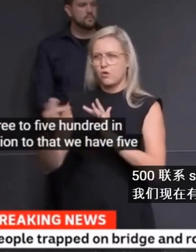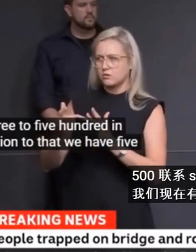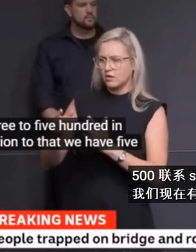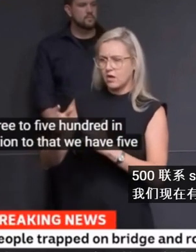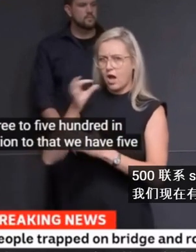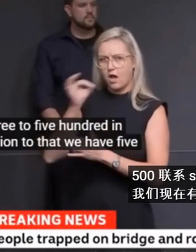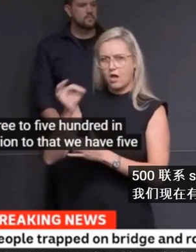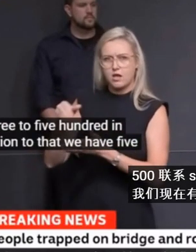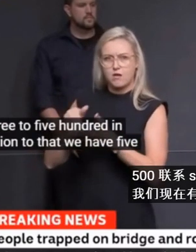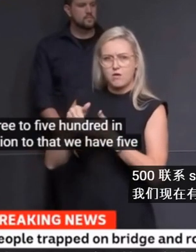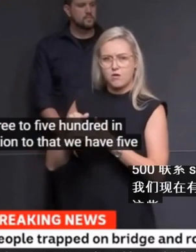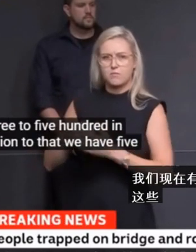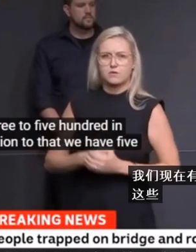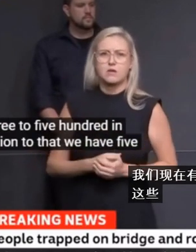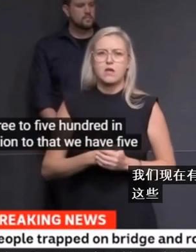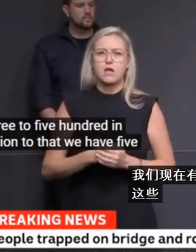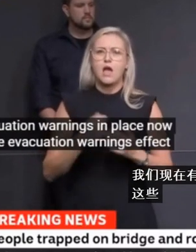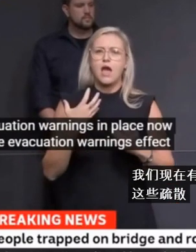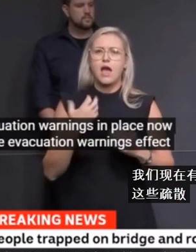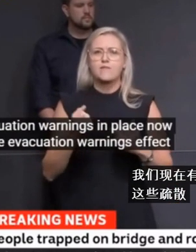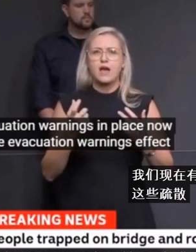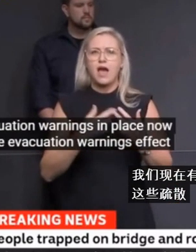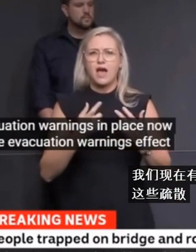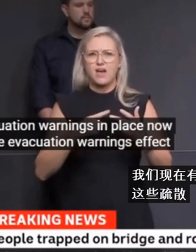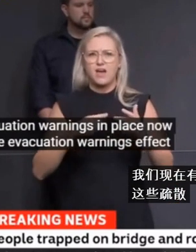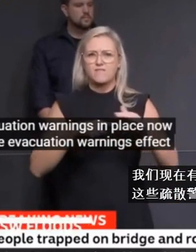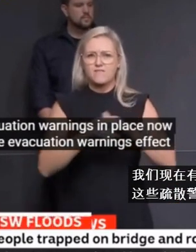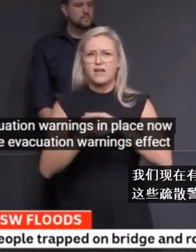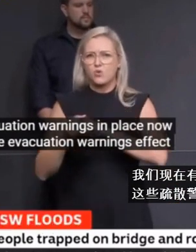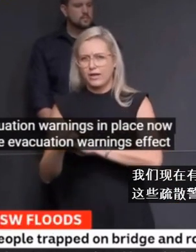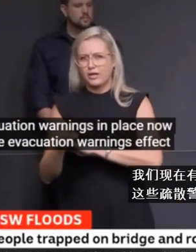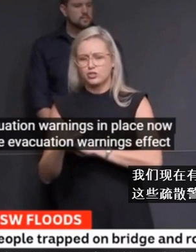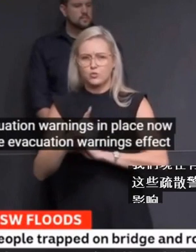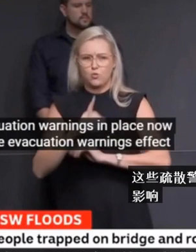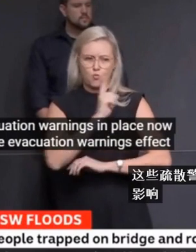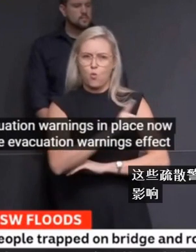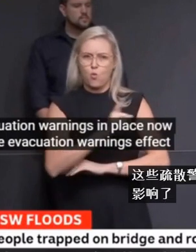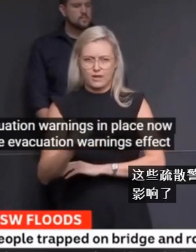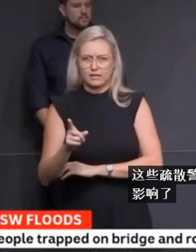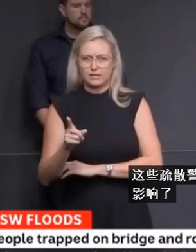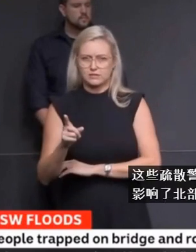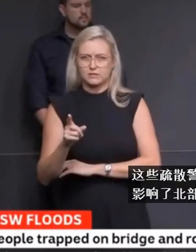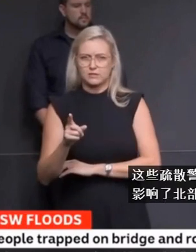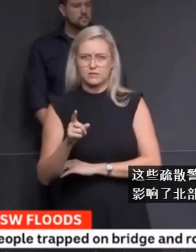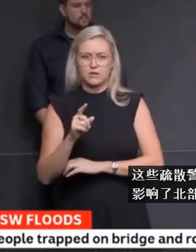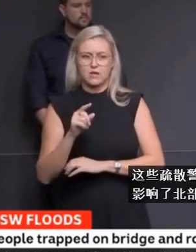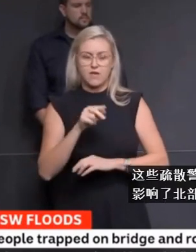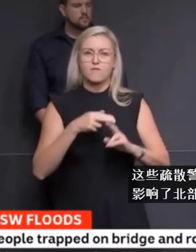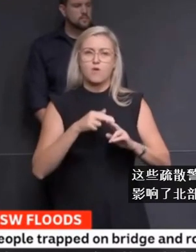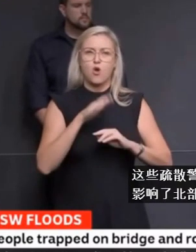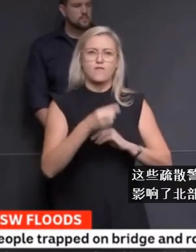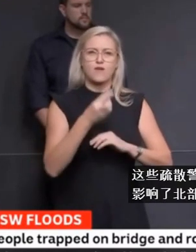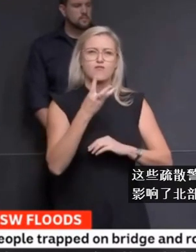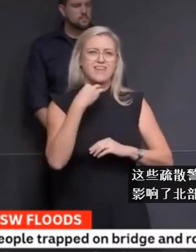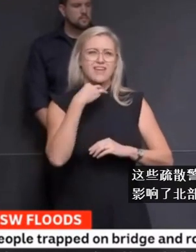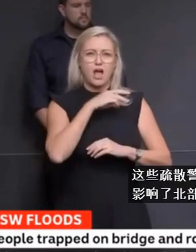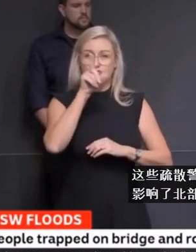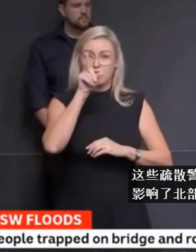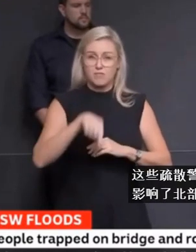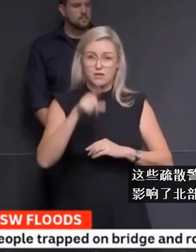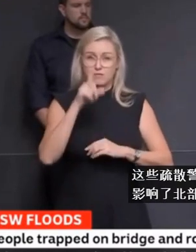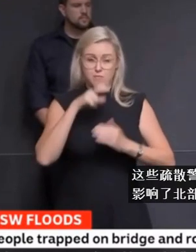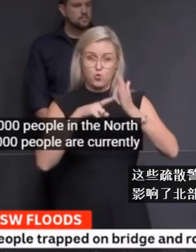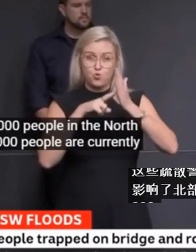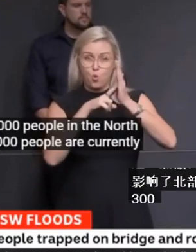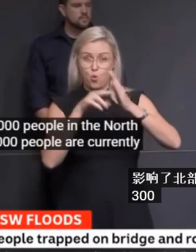5 evacuation warnings in place. Now, these evacuation warnings affect over 300,000 people in